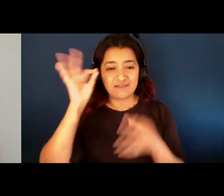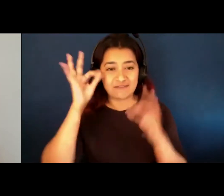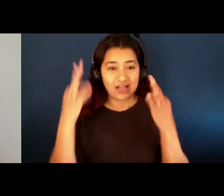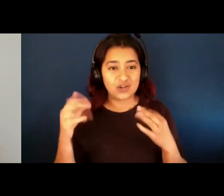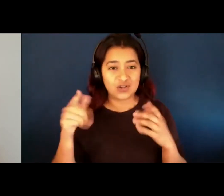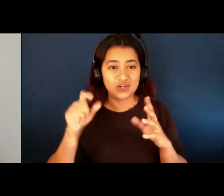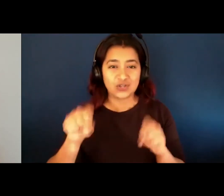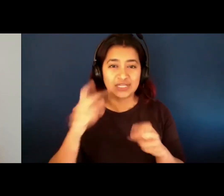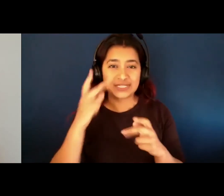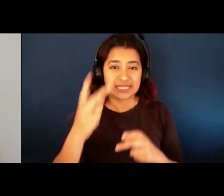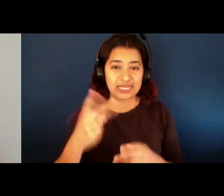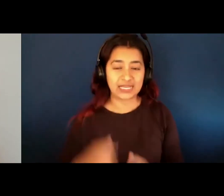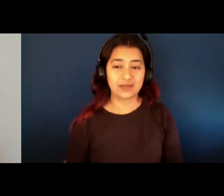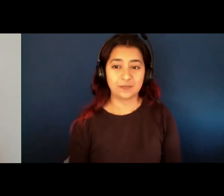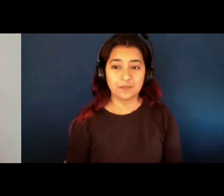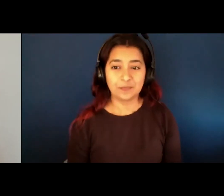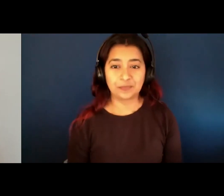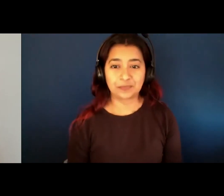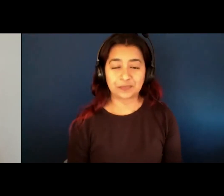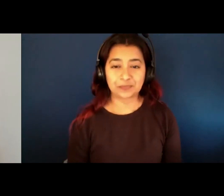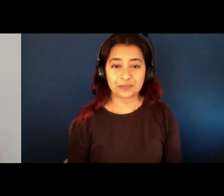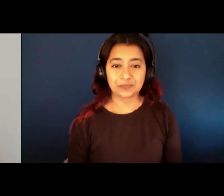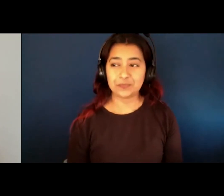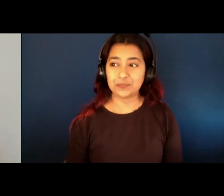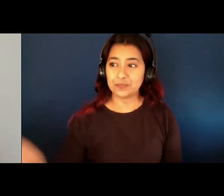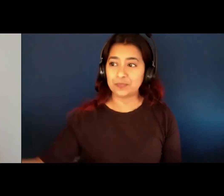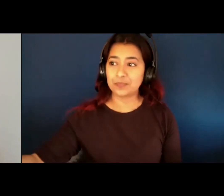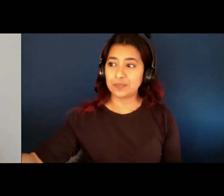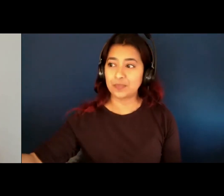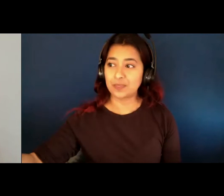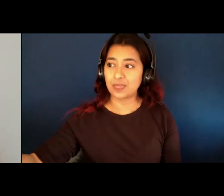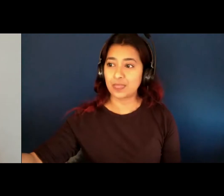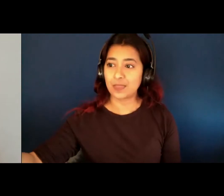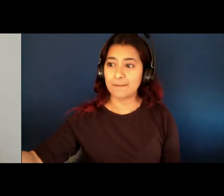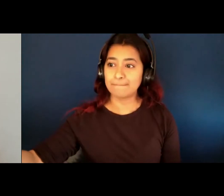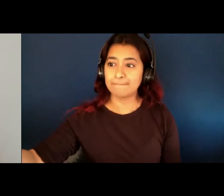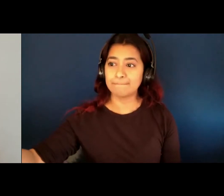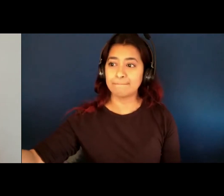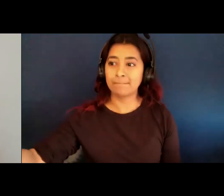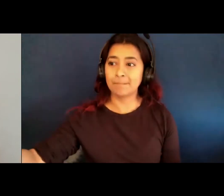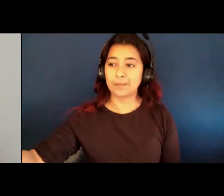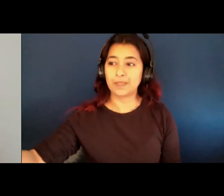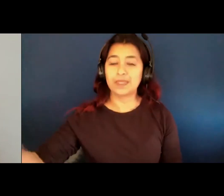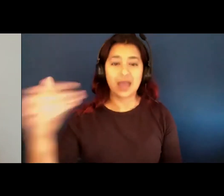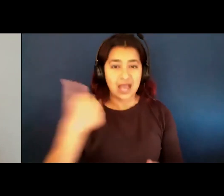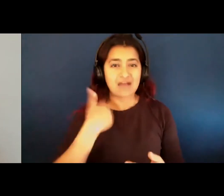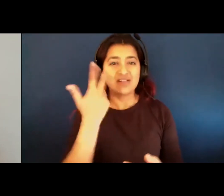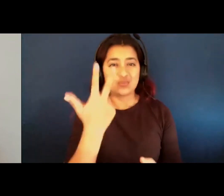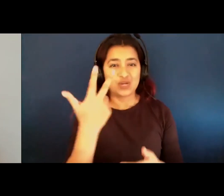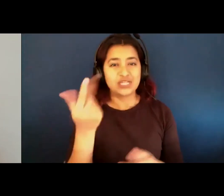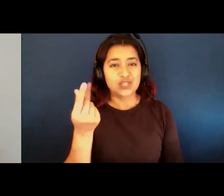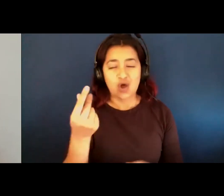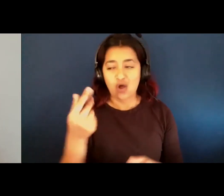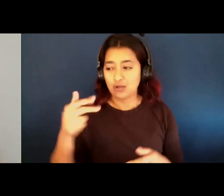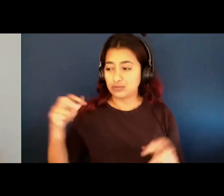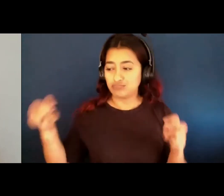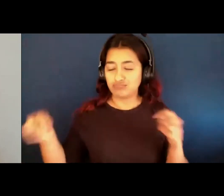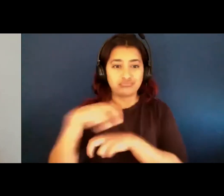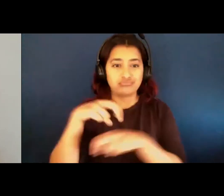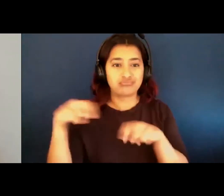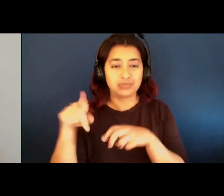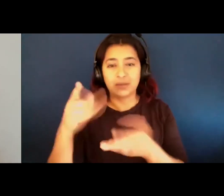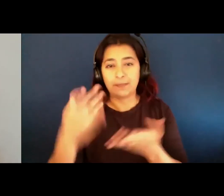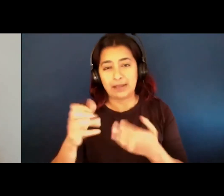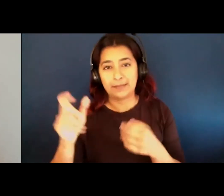see. I have like 3 dogs around me, and so they may do a cameo later on. And you may hear